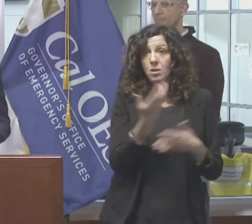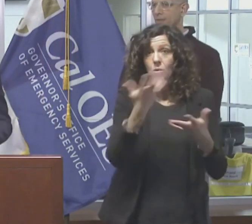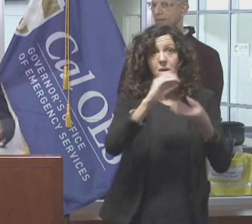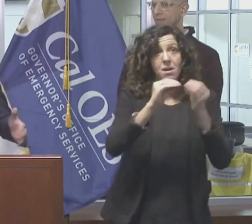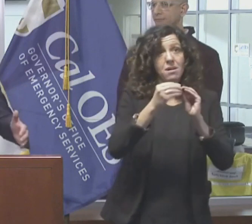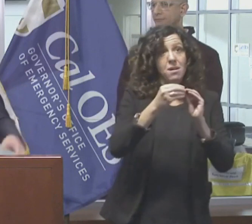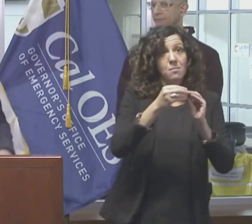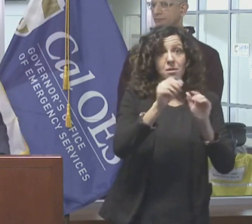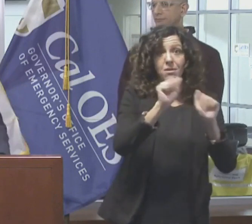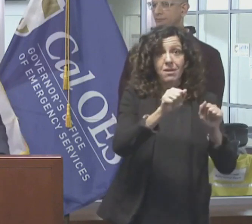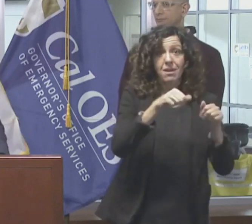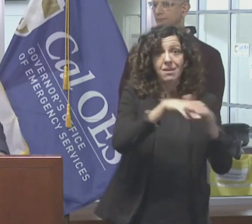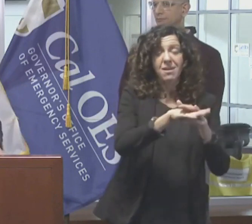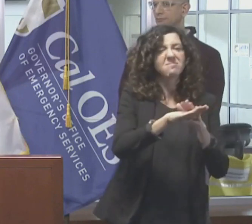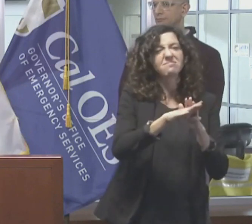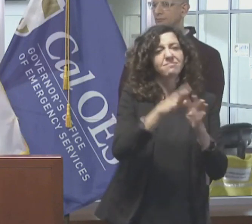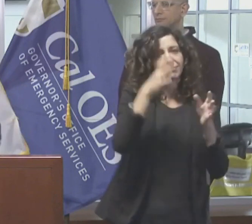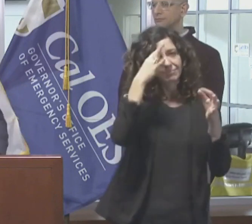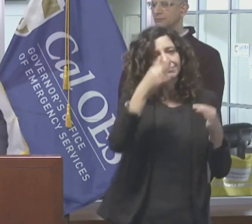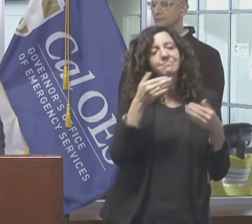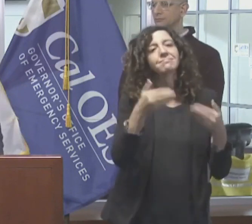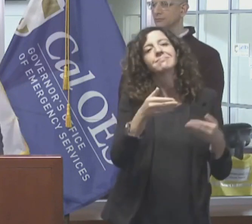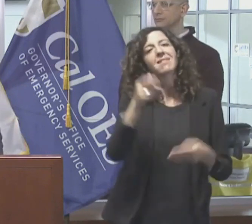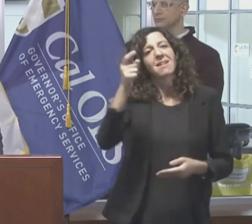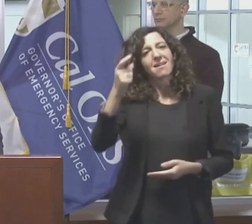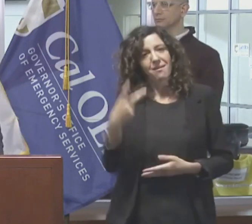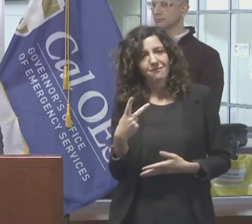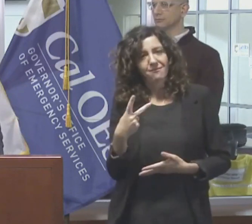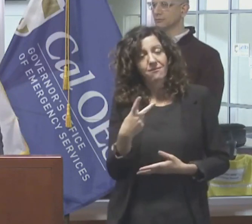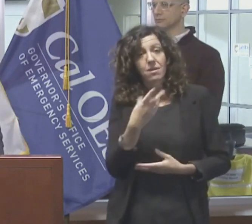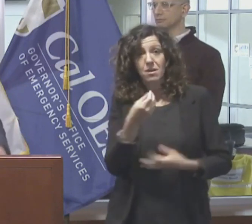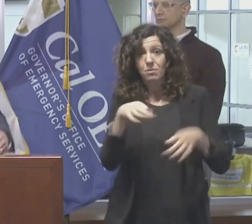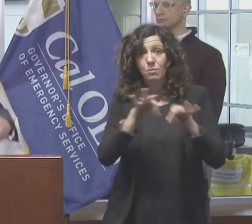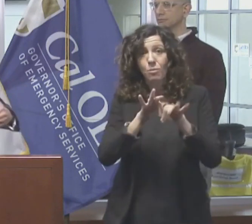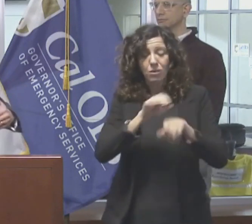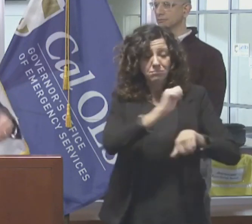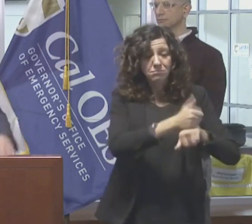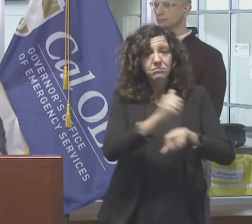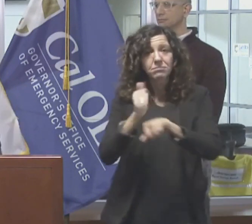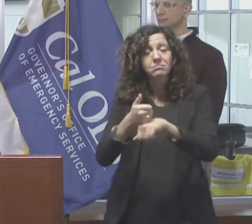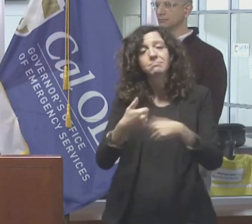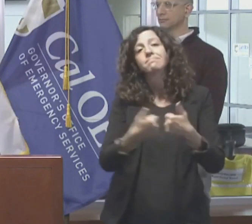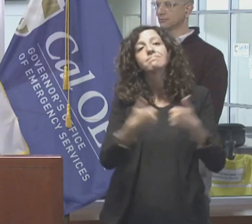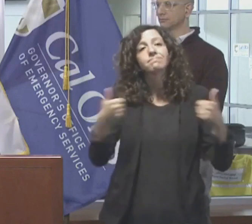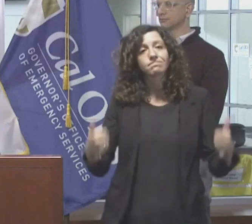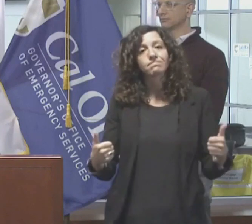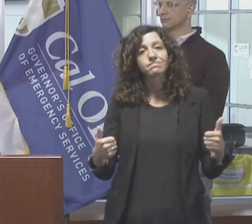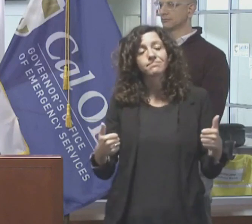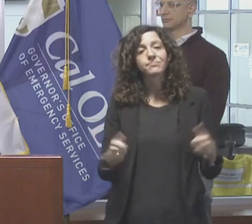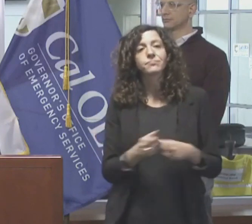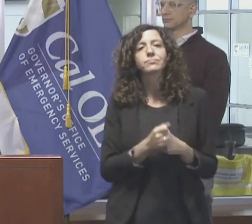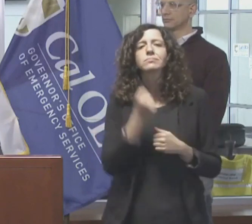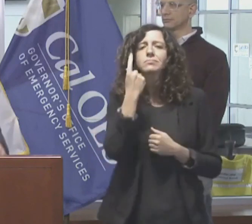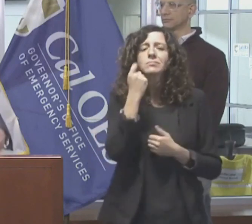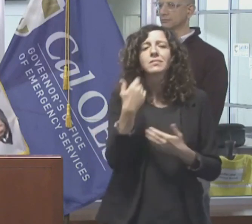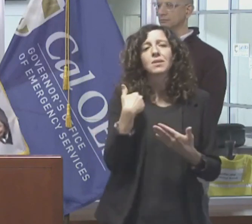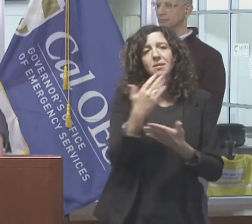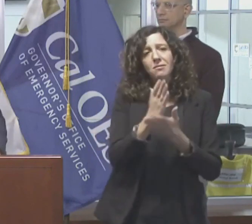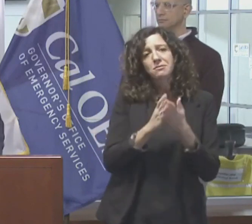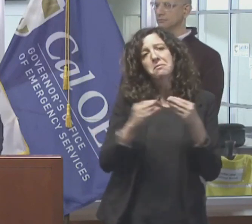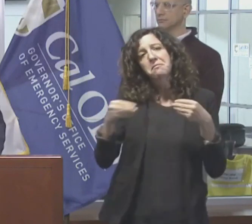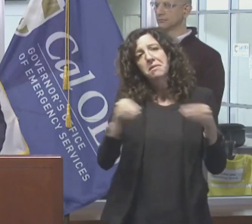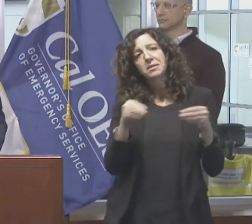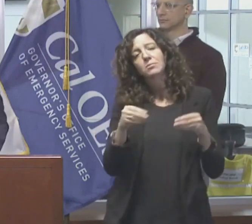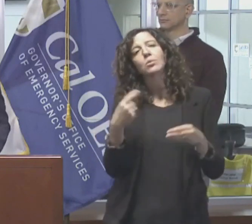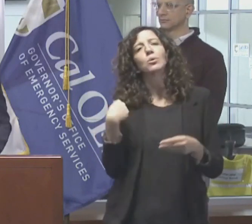we require social distancing within those establishments. We provide some flexibility in that space, and we could talk